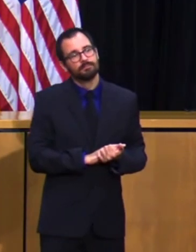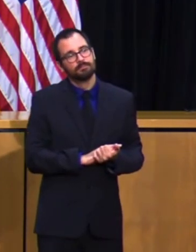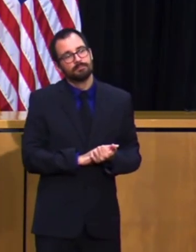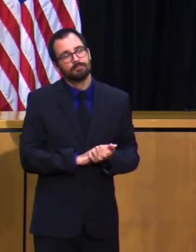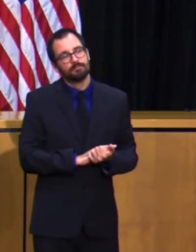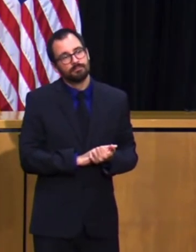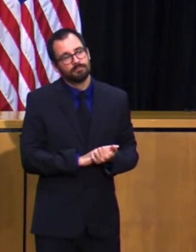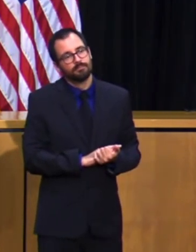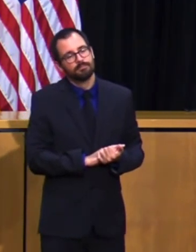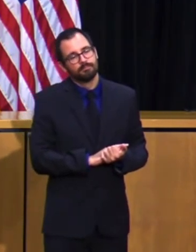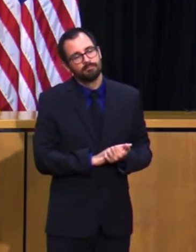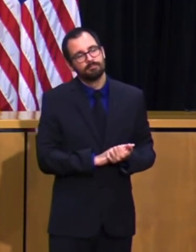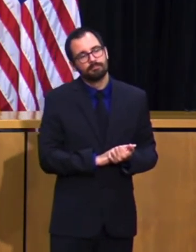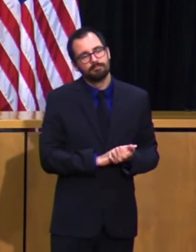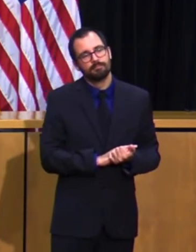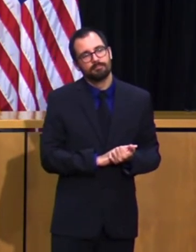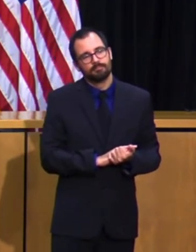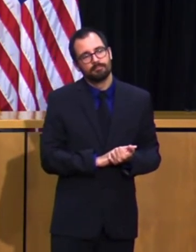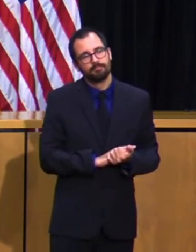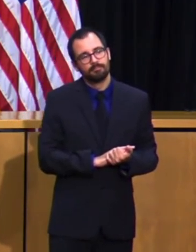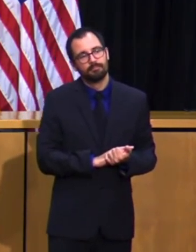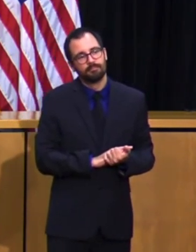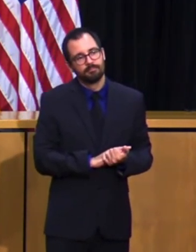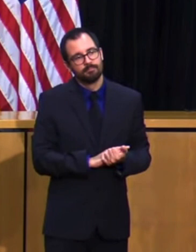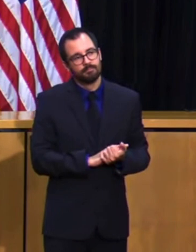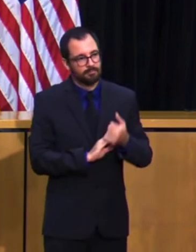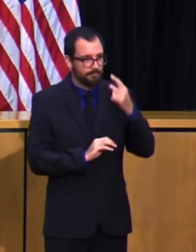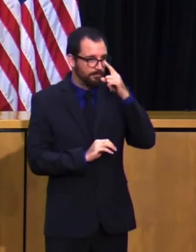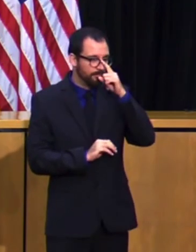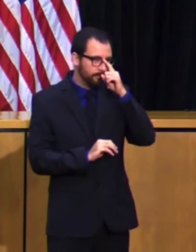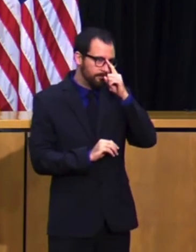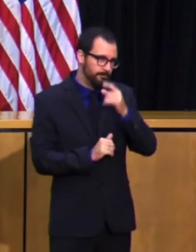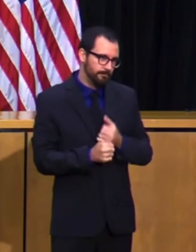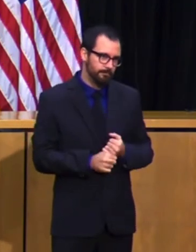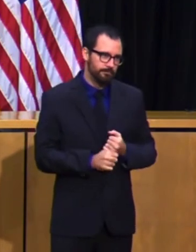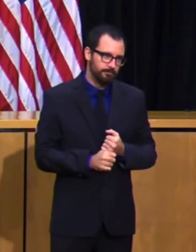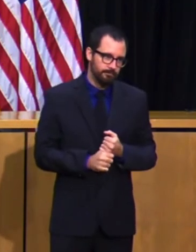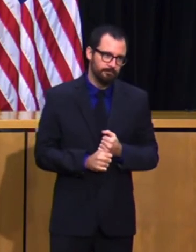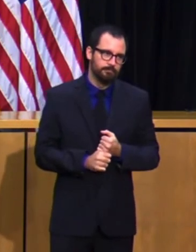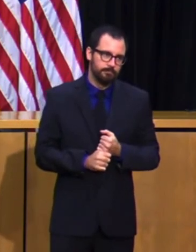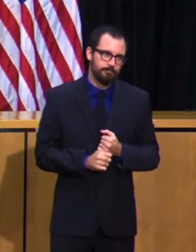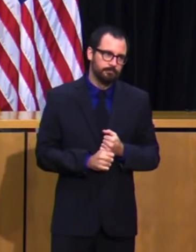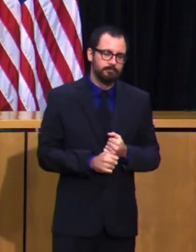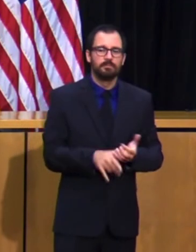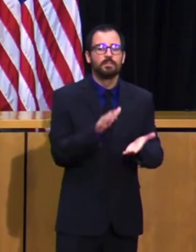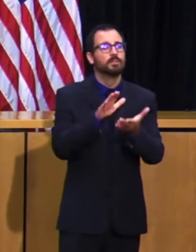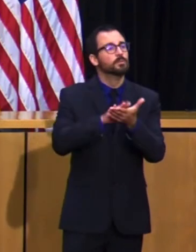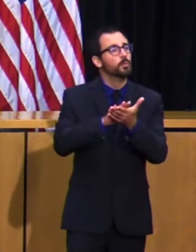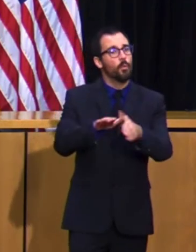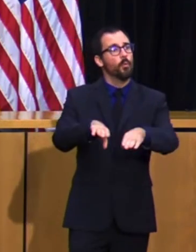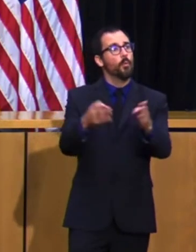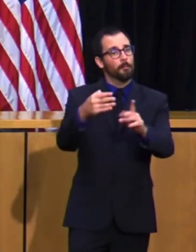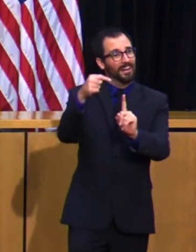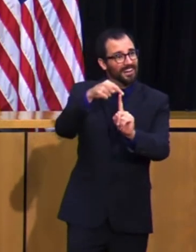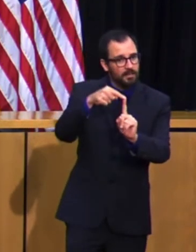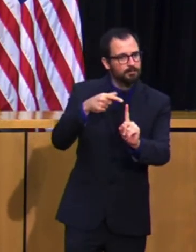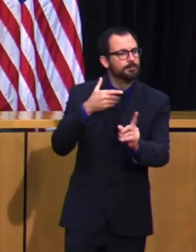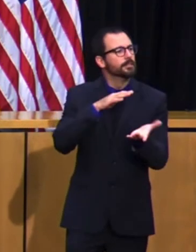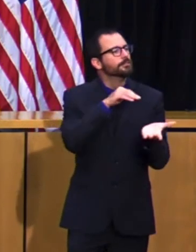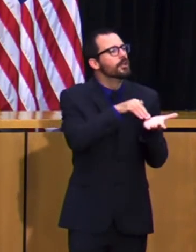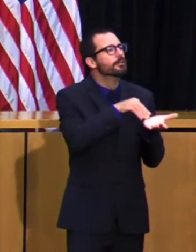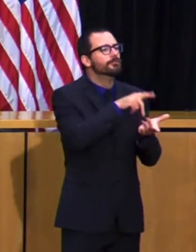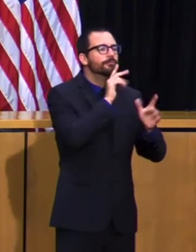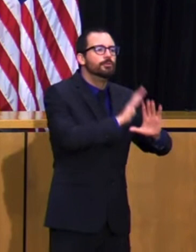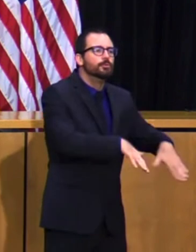the pediatrician community, many of the public health experts, a lot of the folks in the infectious disease space believe that it's in kids'